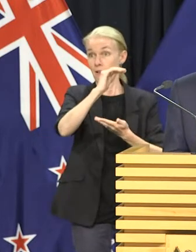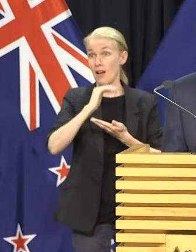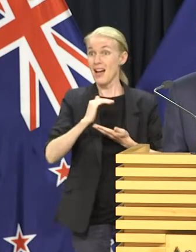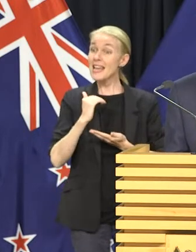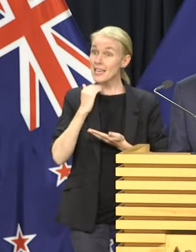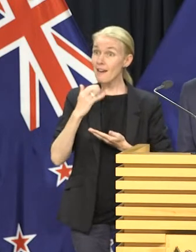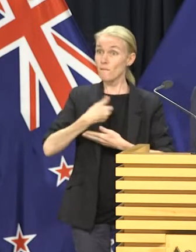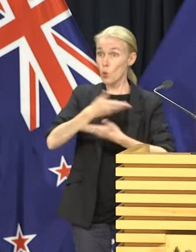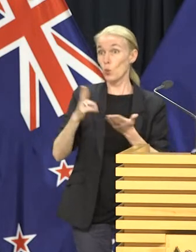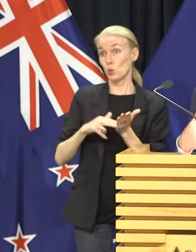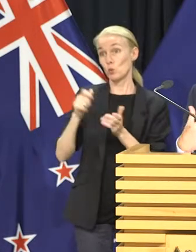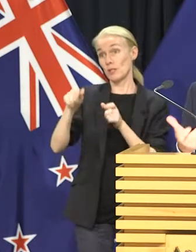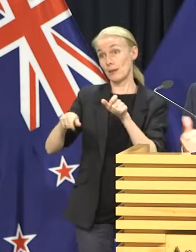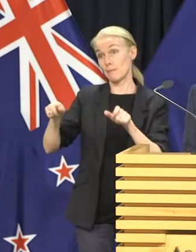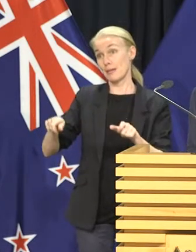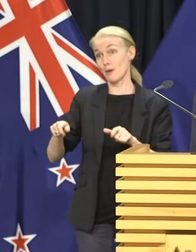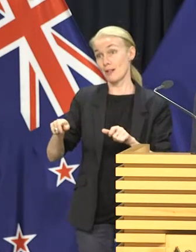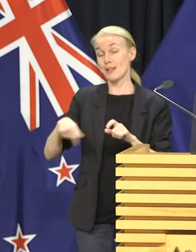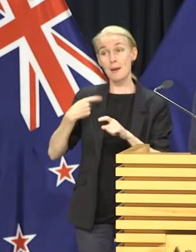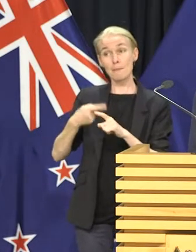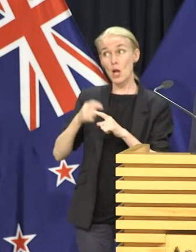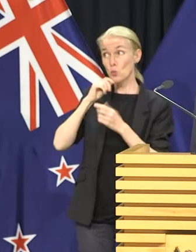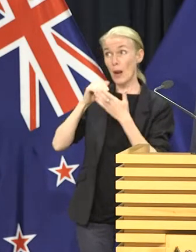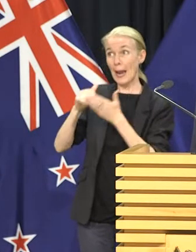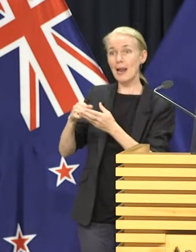in the Pacific Islands that we're taking